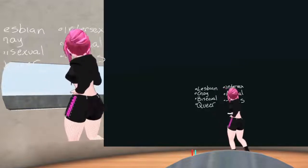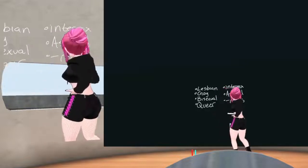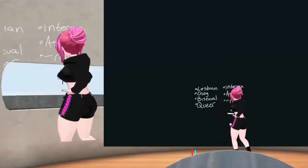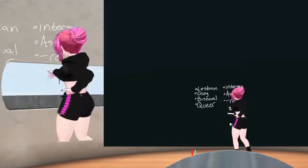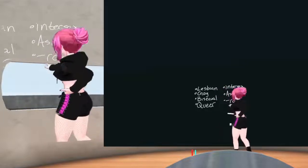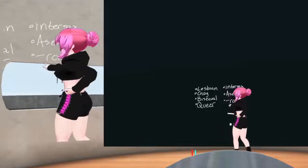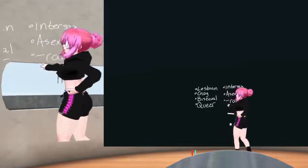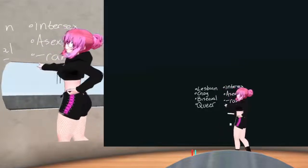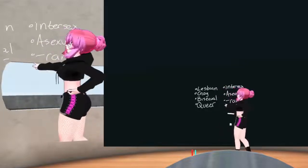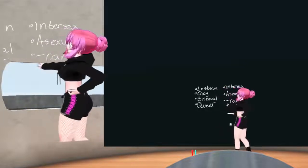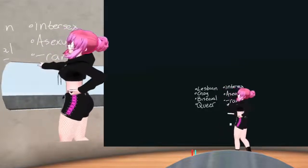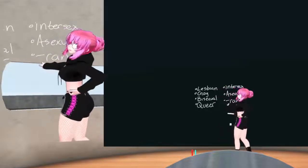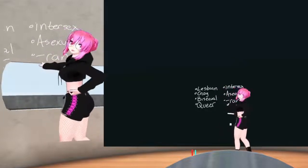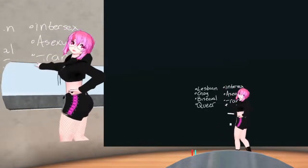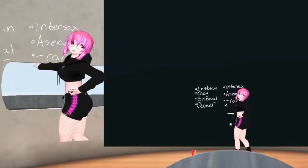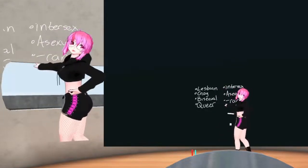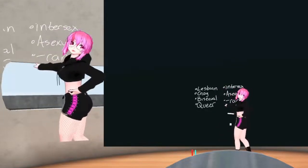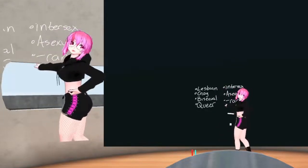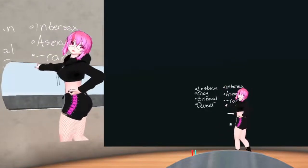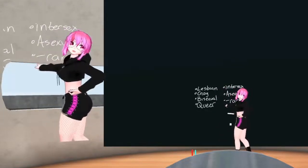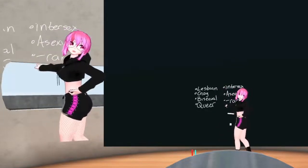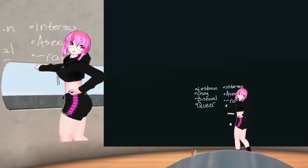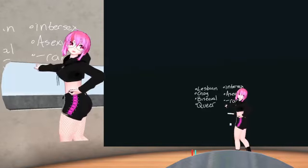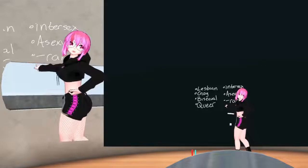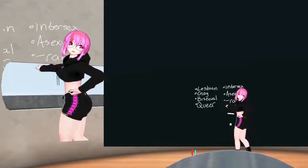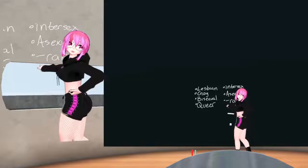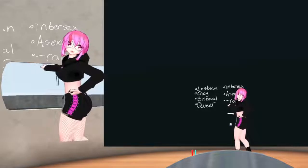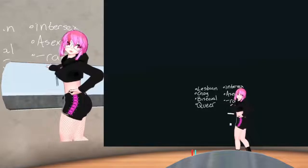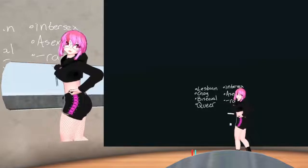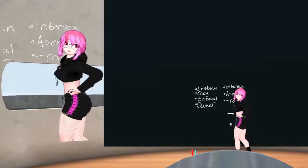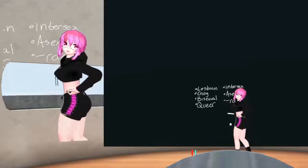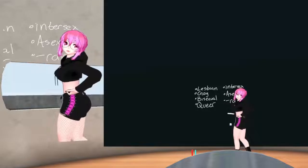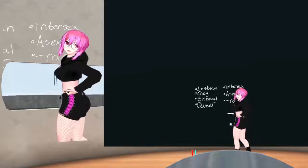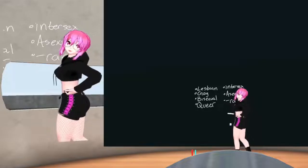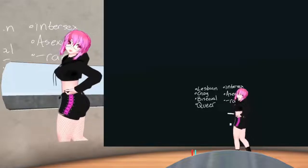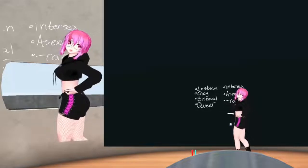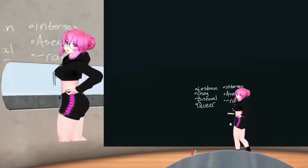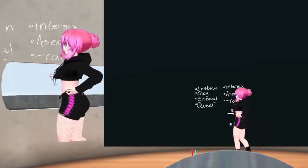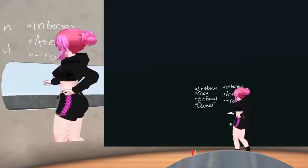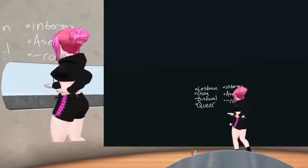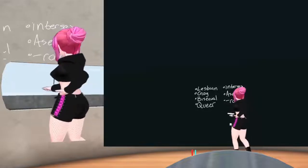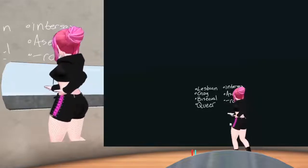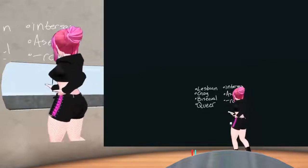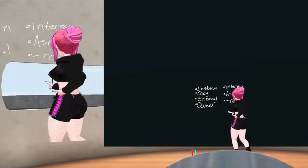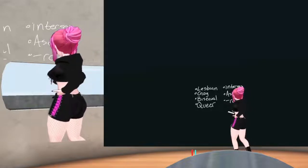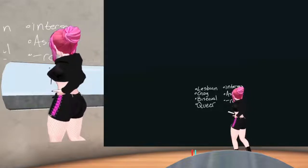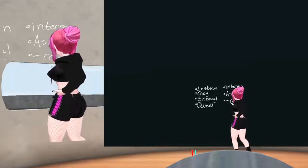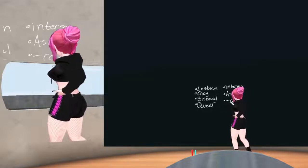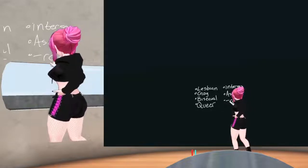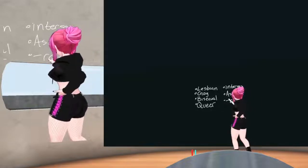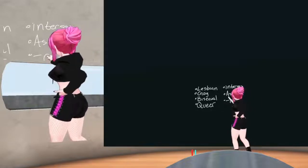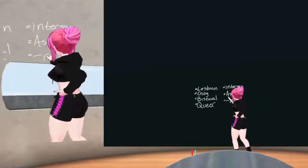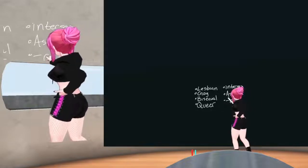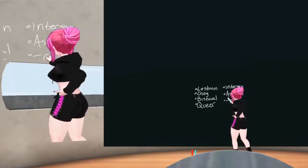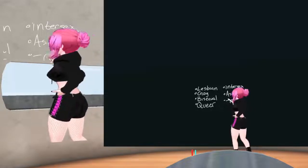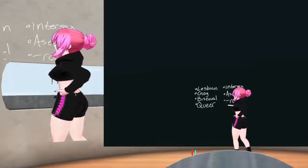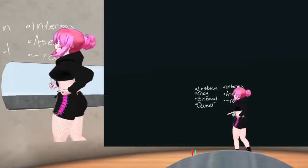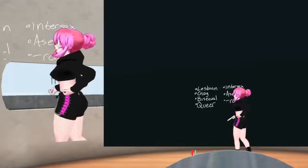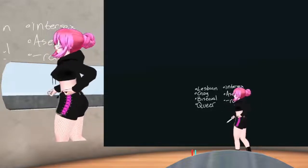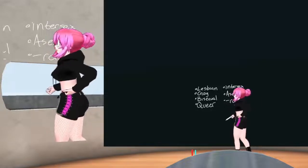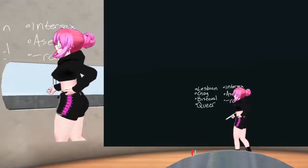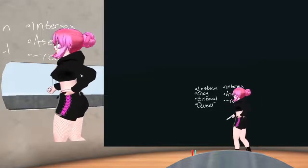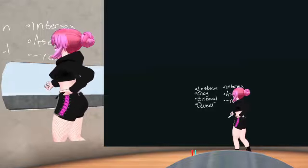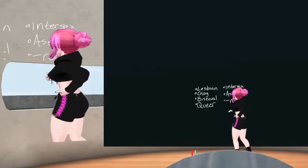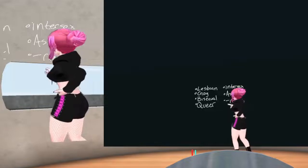T? It's right there. No, she did. She did get it. This Trans. It says Rands. What? It